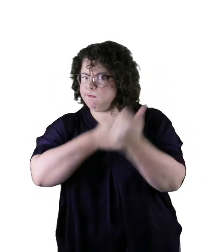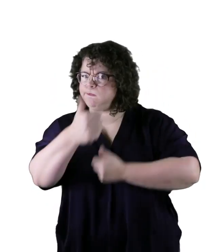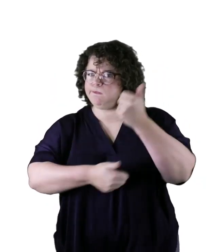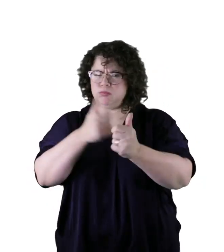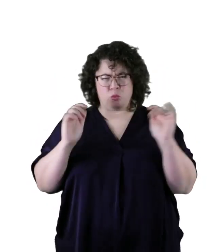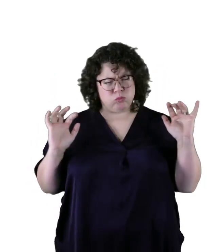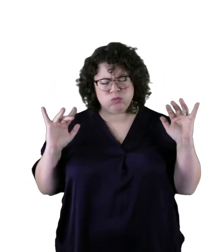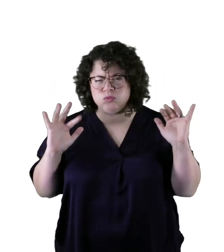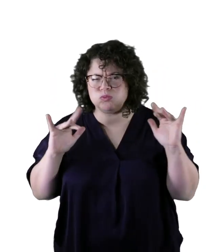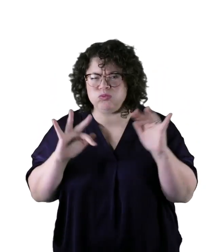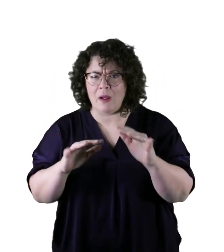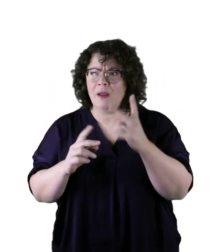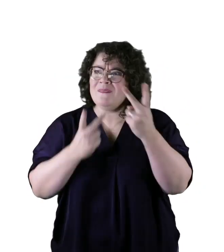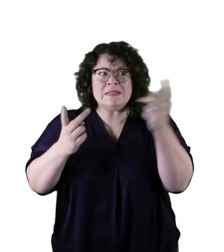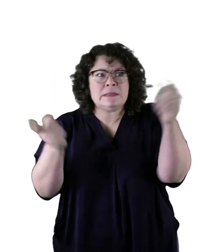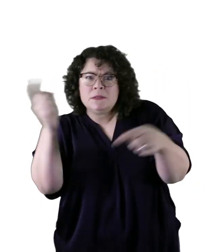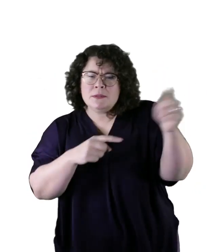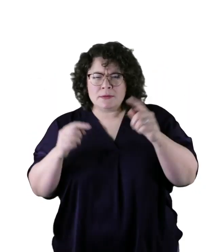to Llandudno. Catlin was